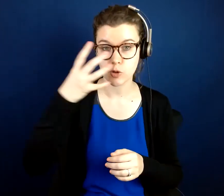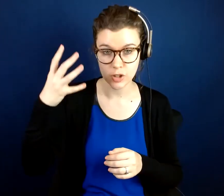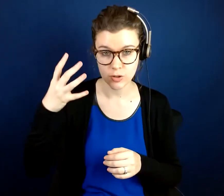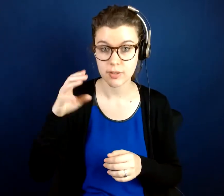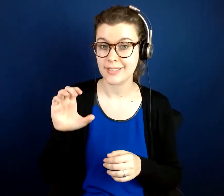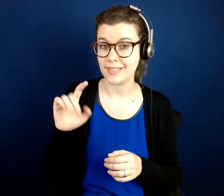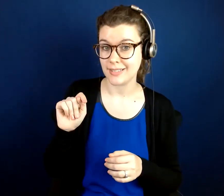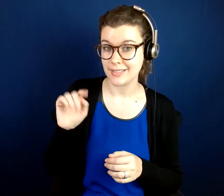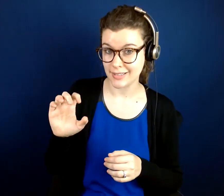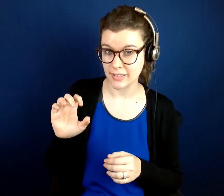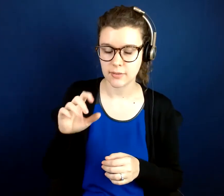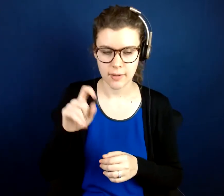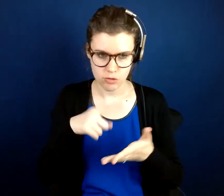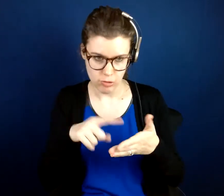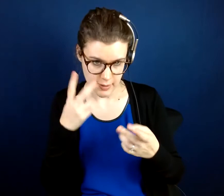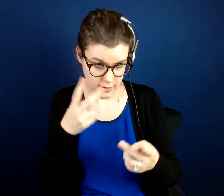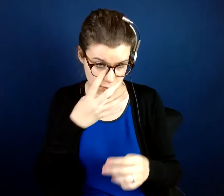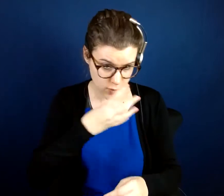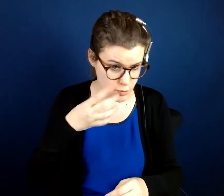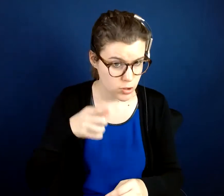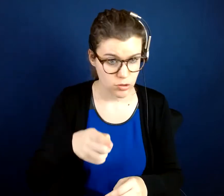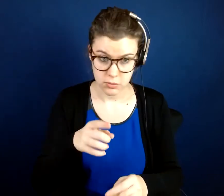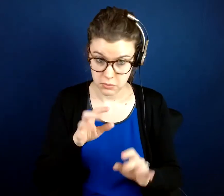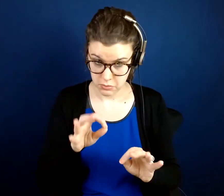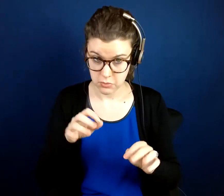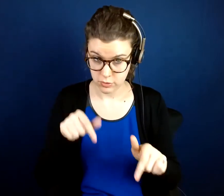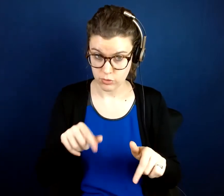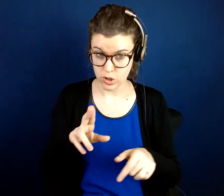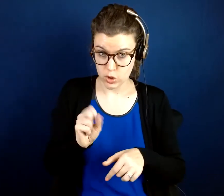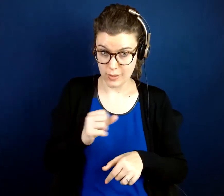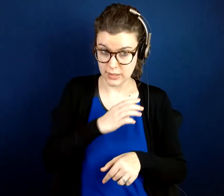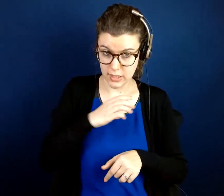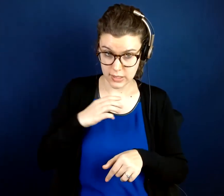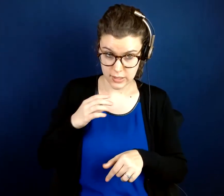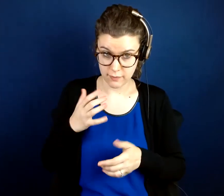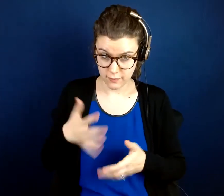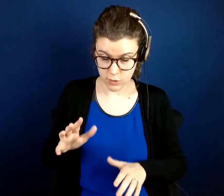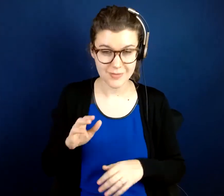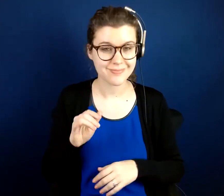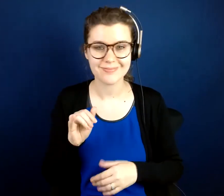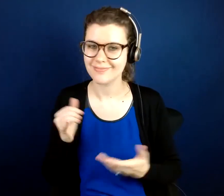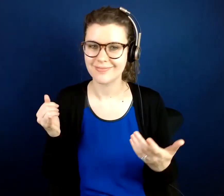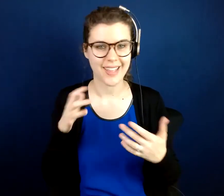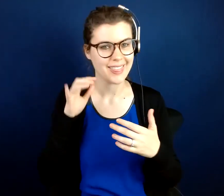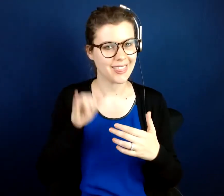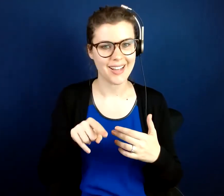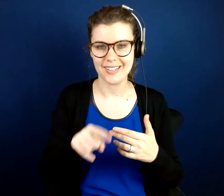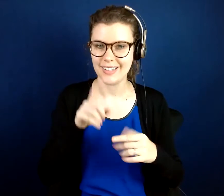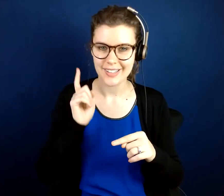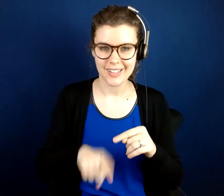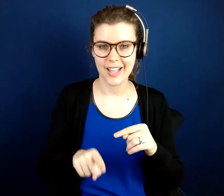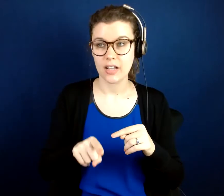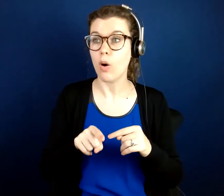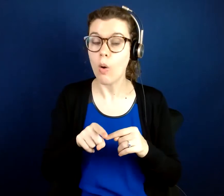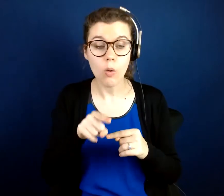does have to check if your immigration status is a US citizen. There is no way around this based on the housing rules.